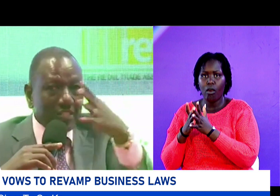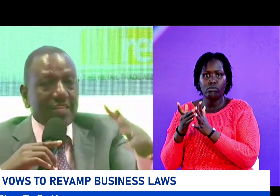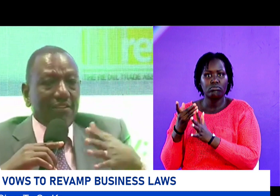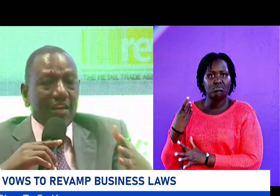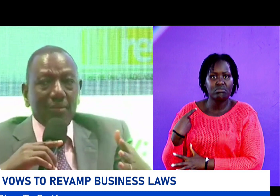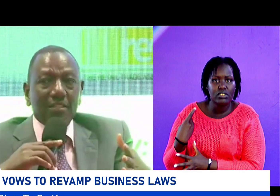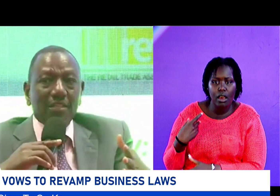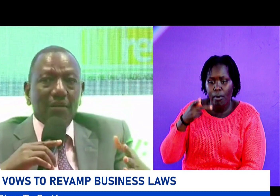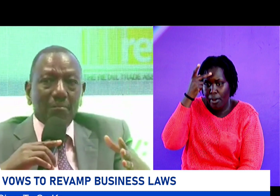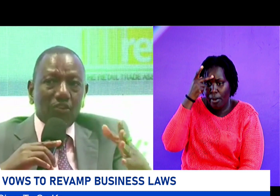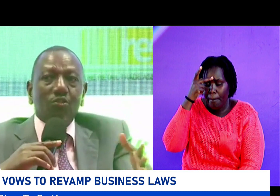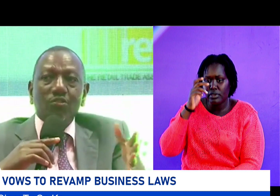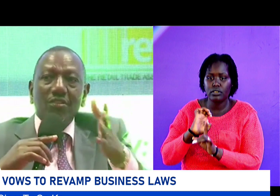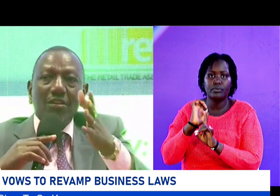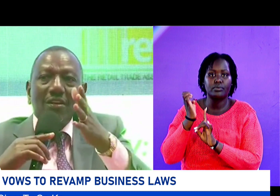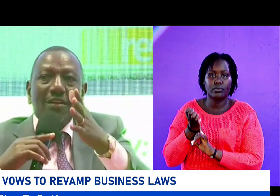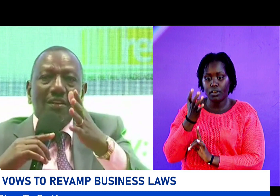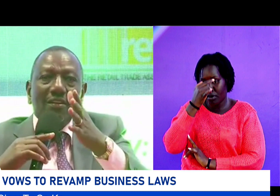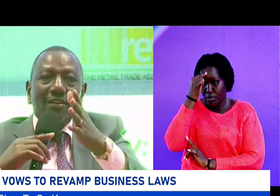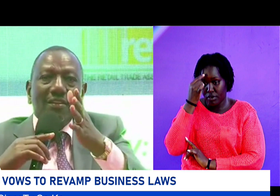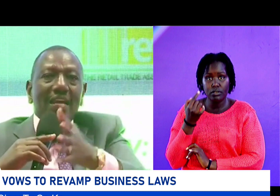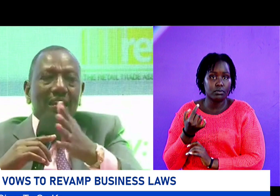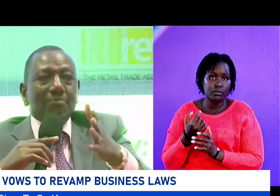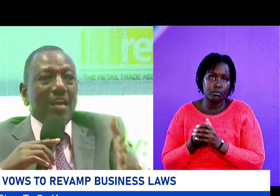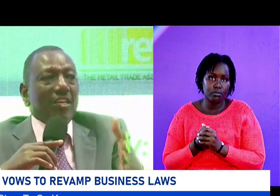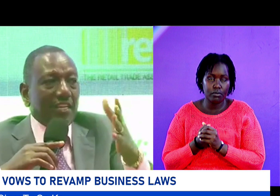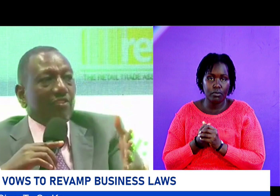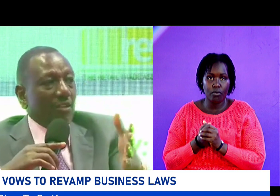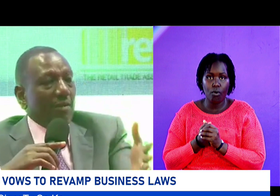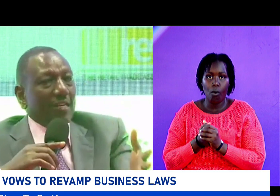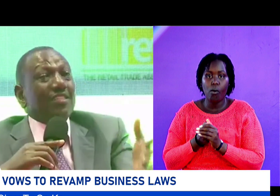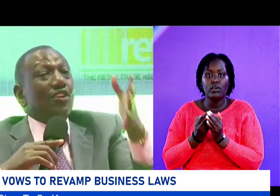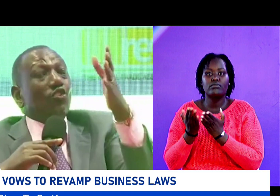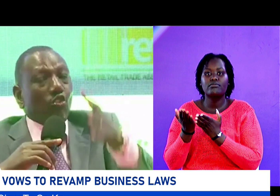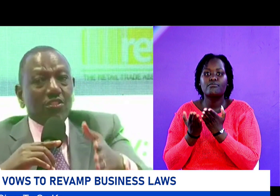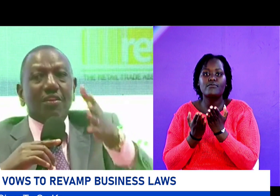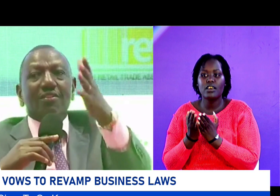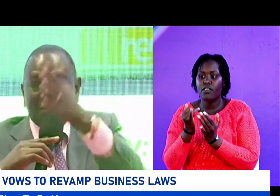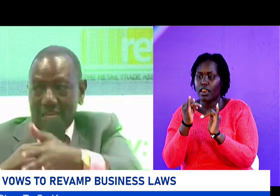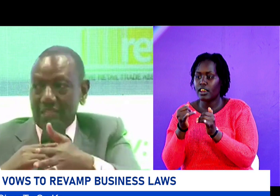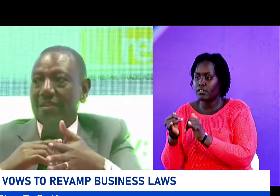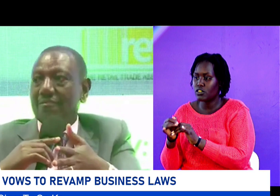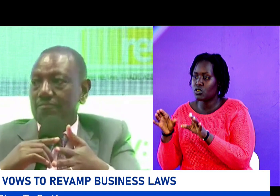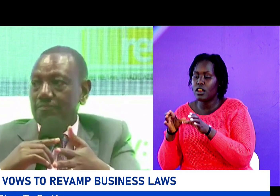policy environment, because they end up serving individual companies, not the sector.